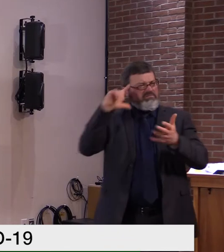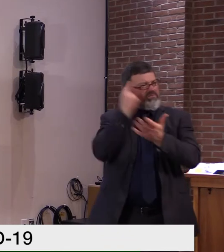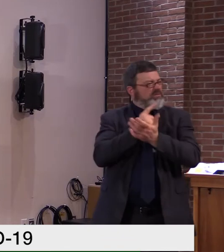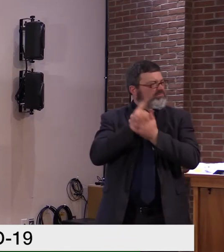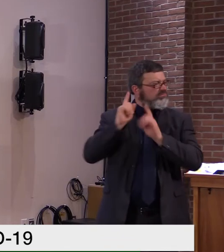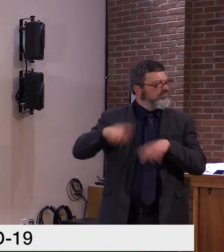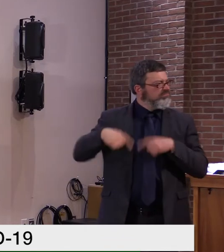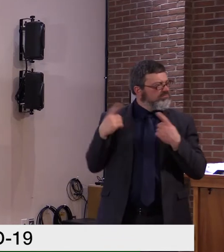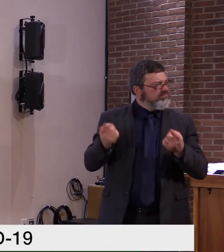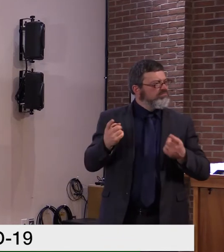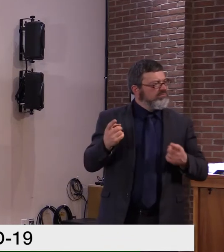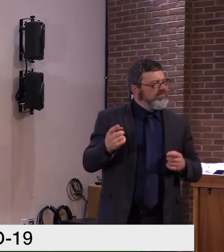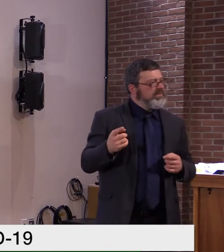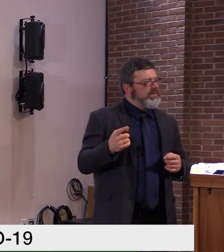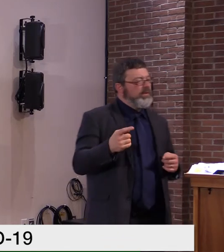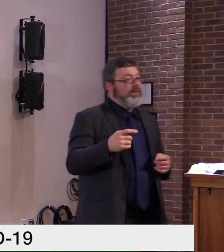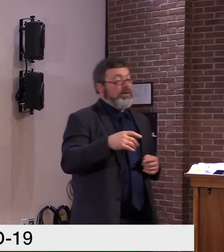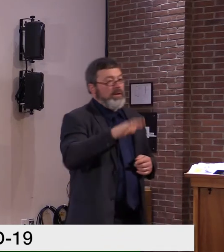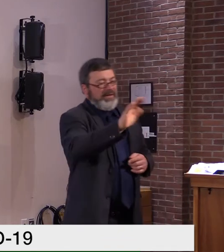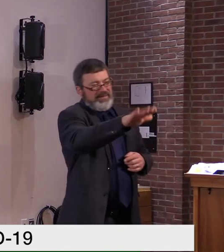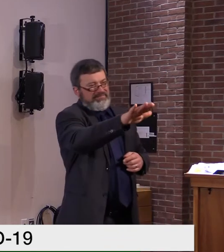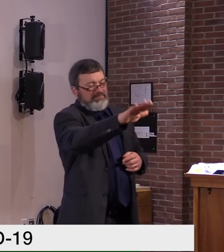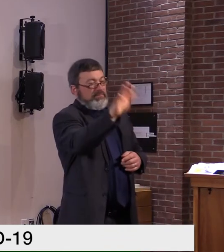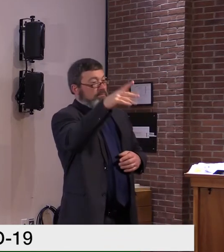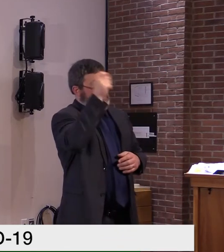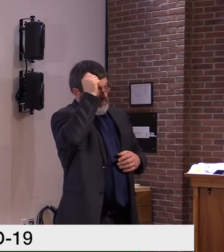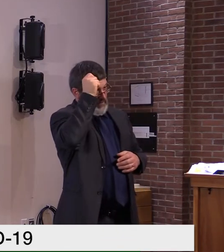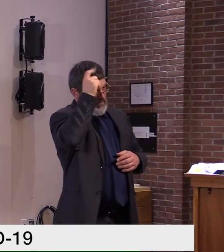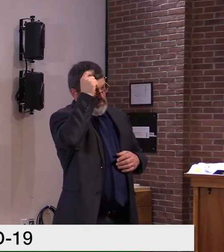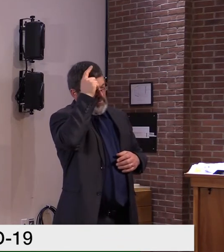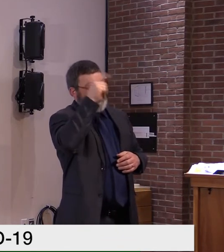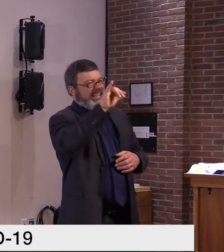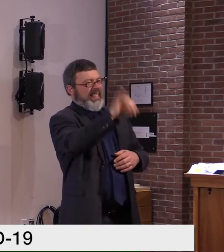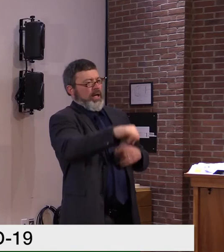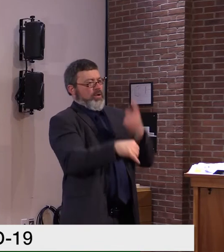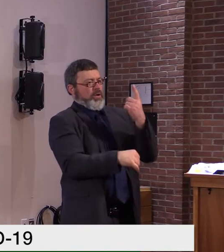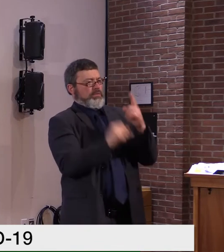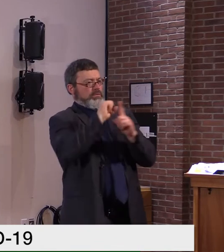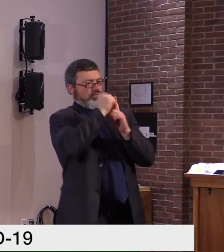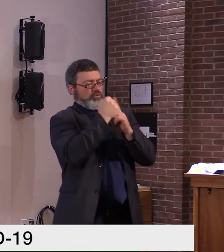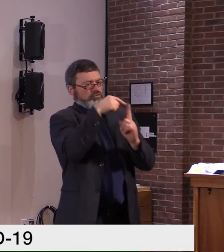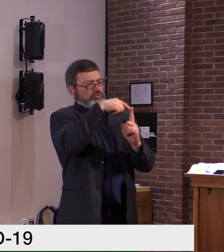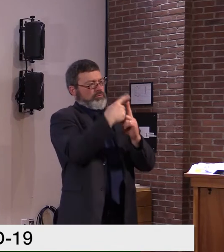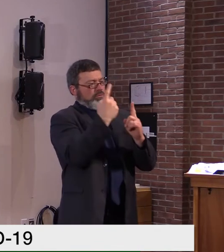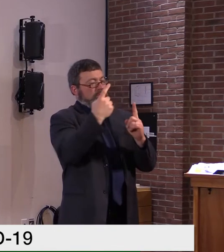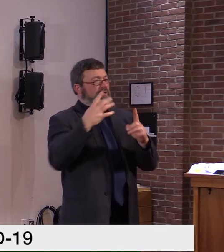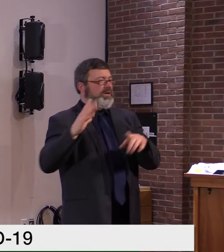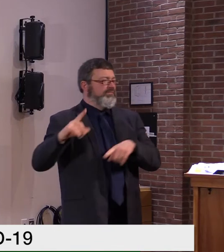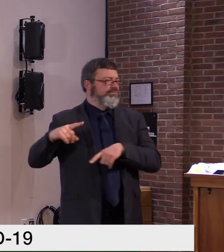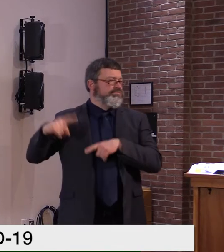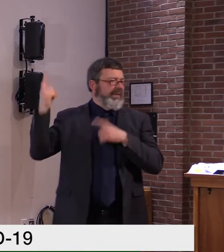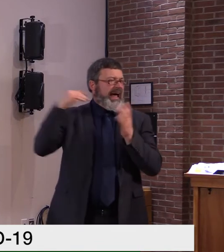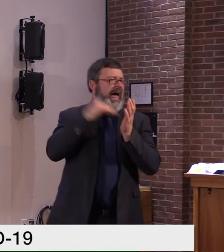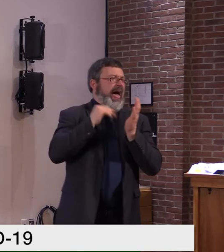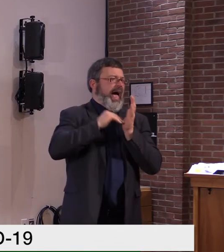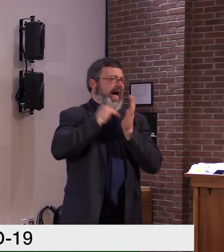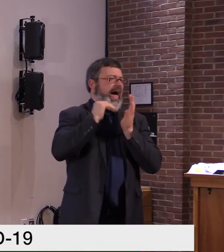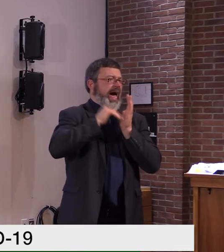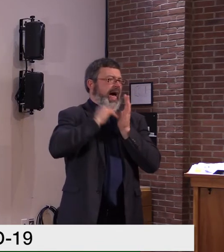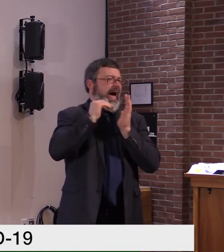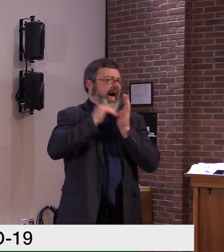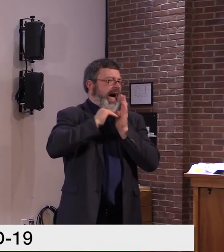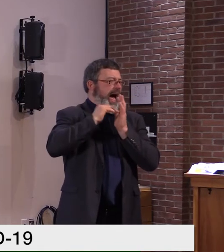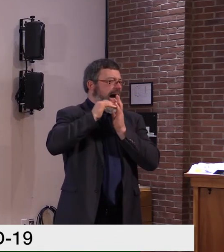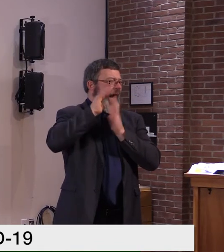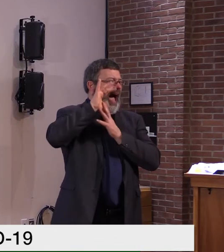problem, and this is I'm hoping this is an outlier. Matter of fact, this is